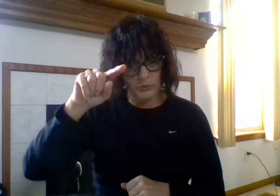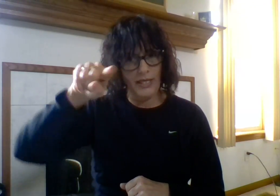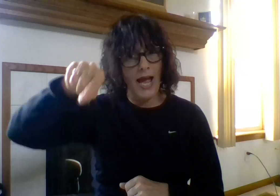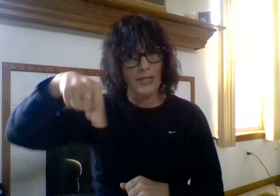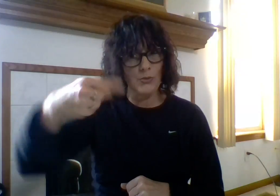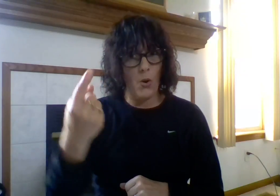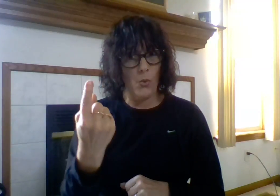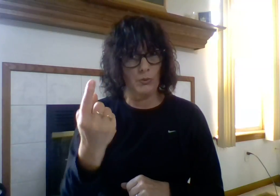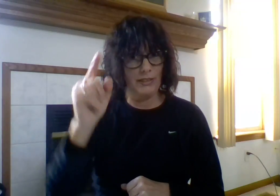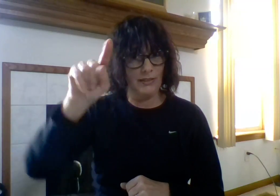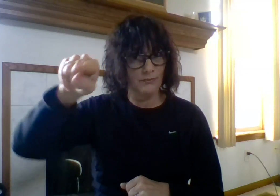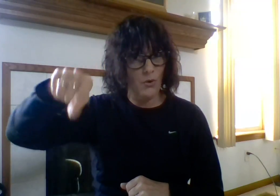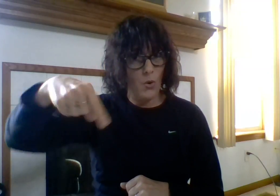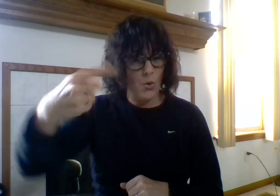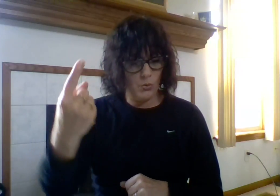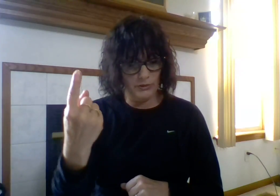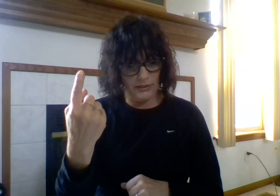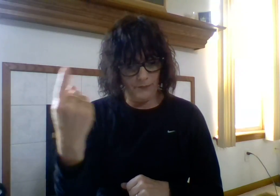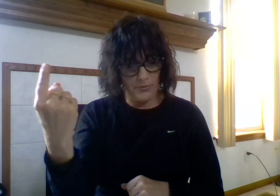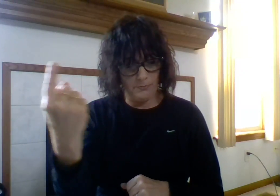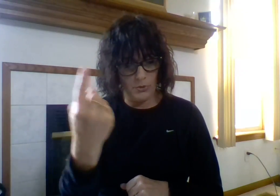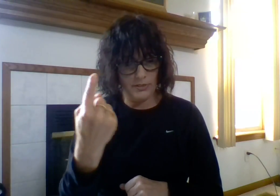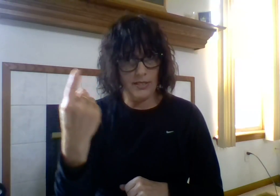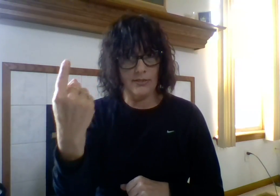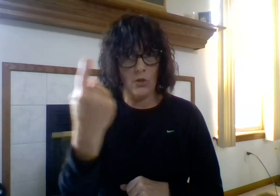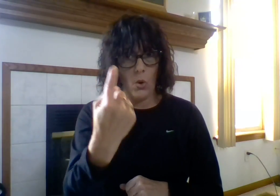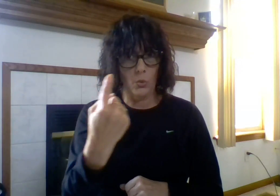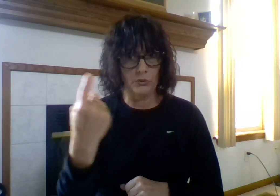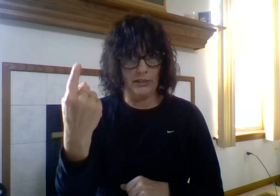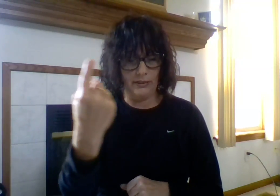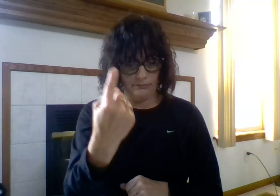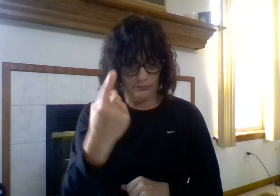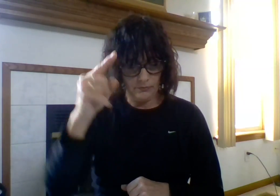only, I do only. Only, the book does only.